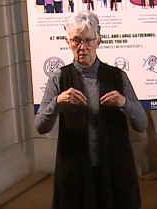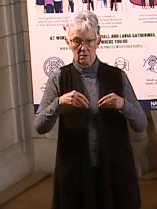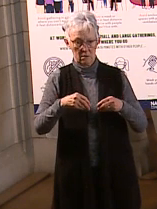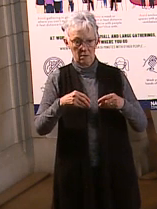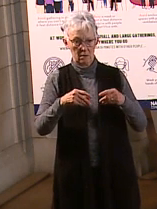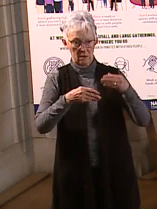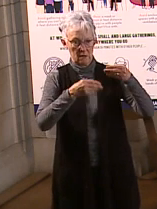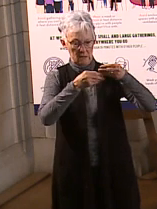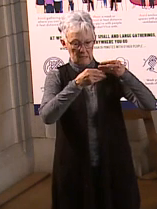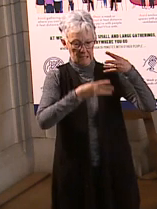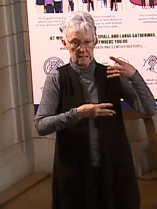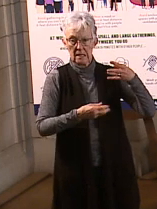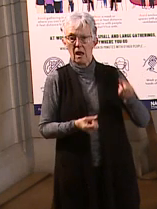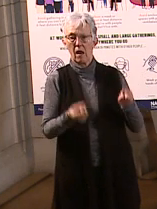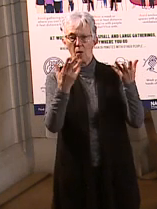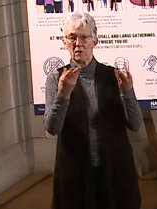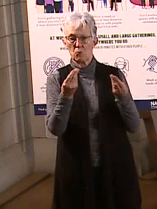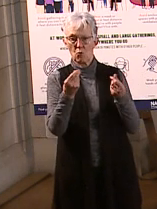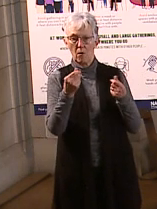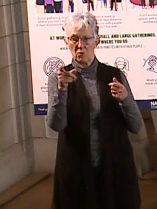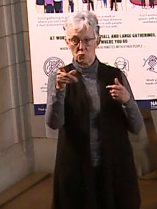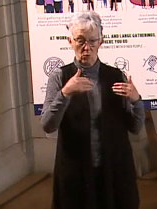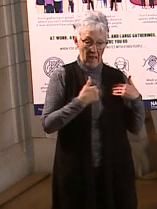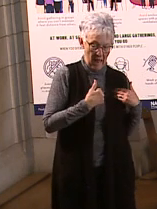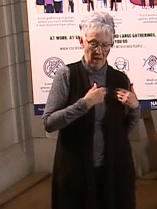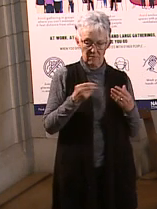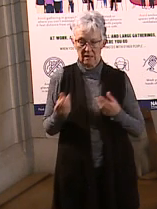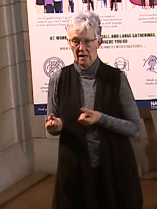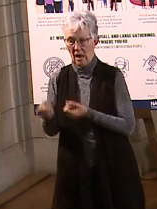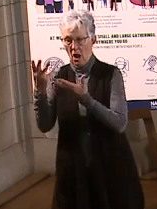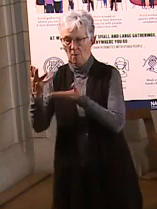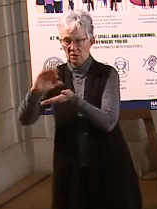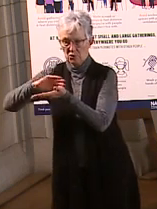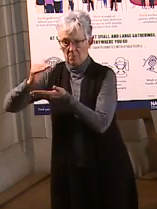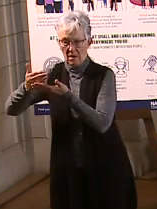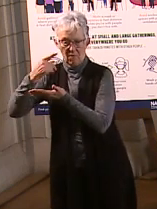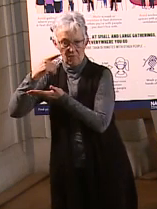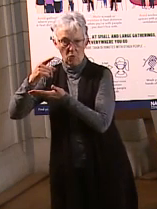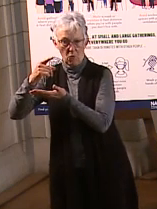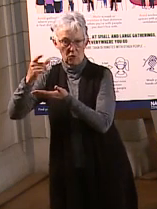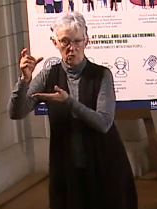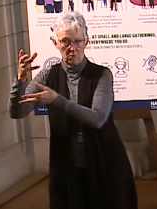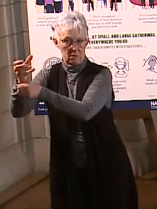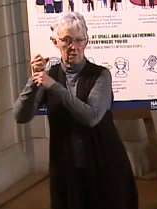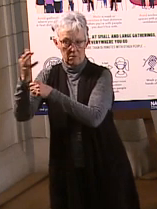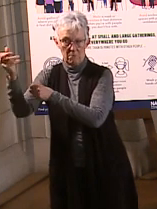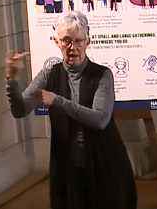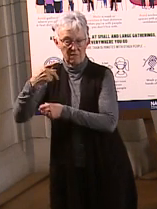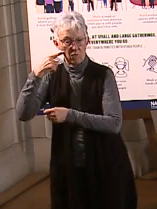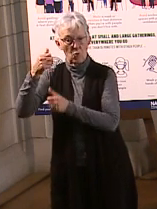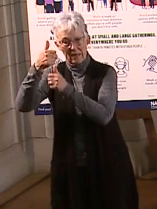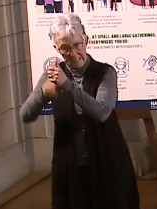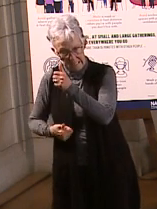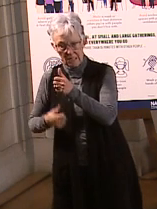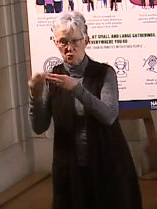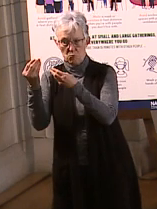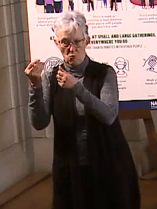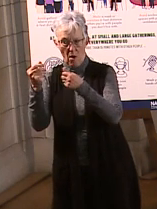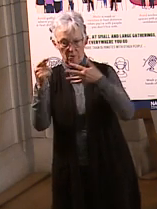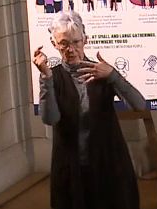calculate that amount for you, the total amount. So this amount, the 2007-18, is the amount that we are going to enter on the